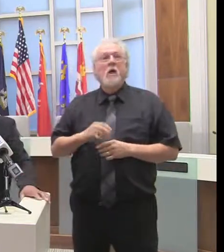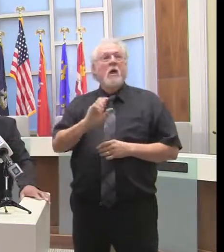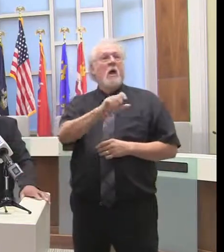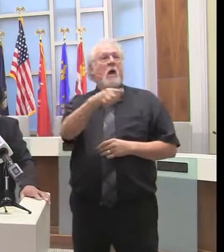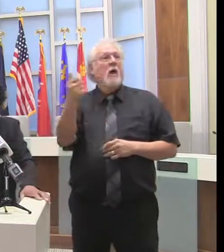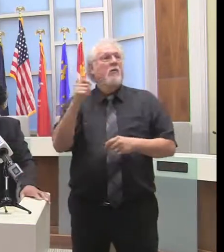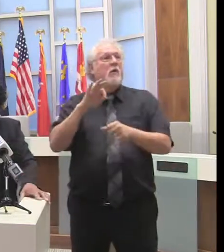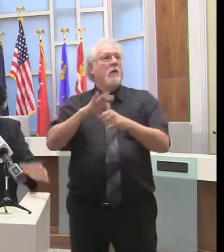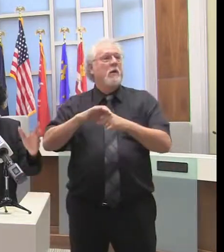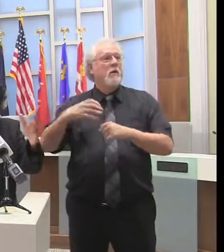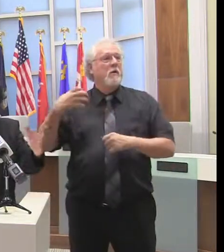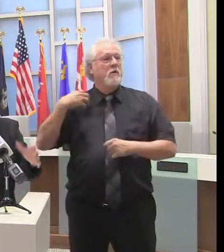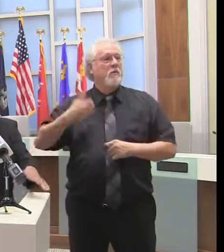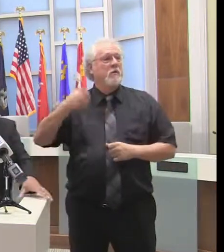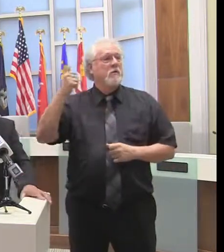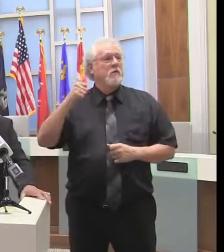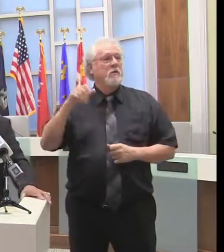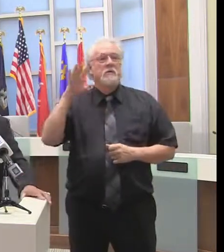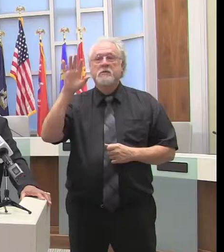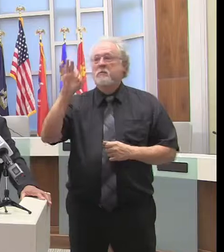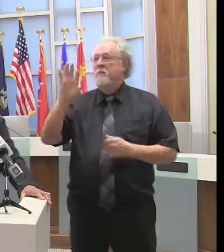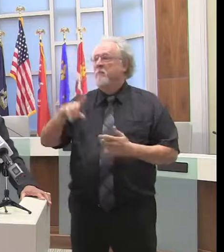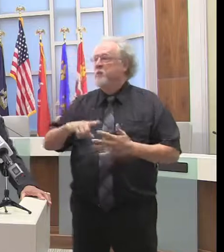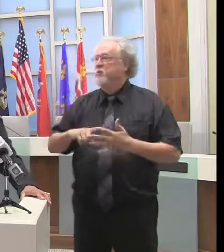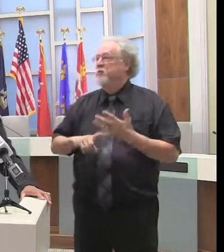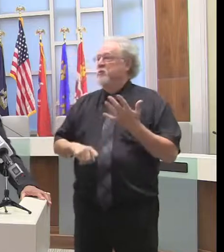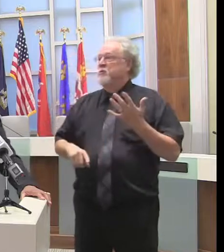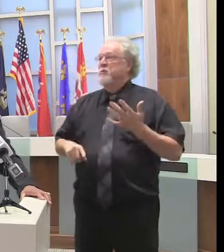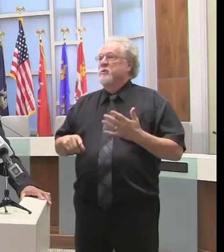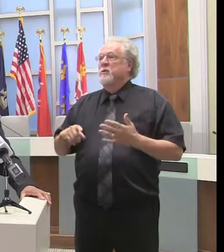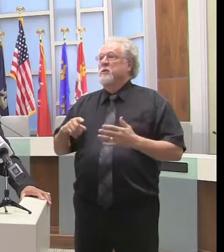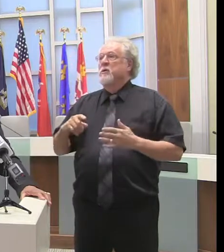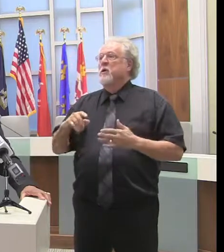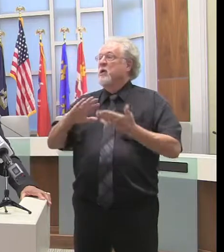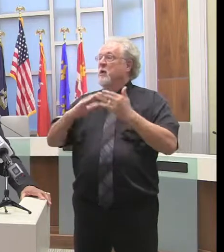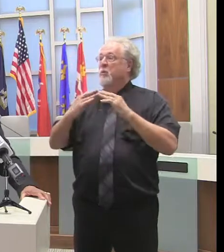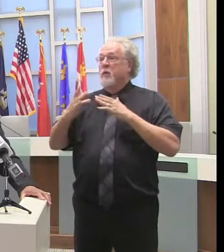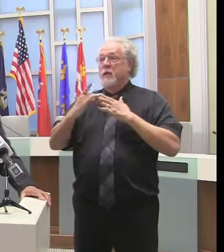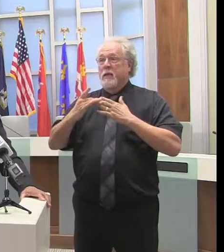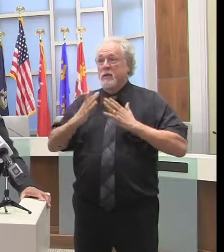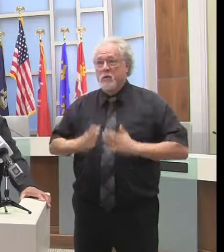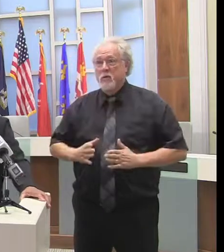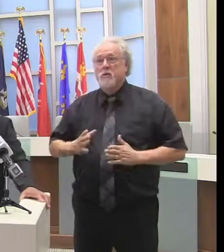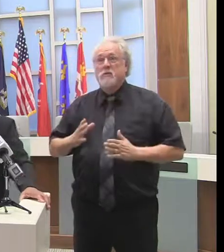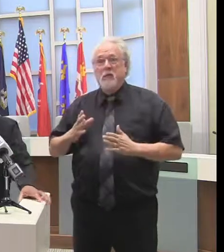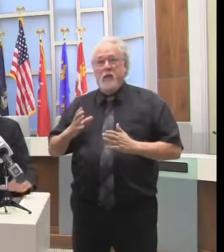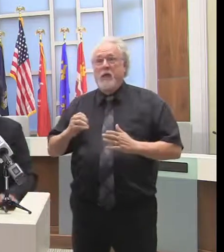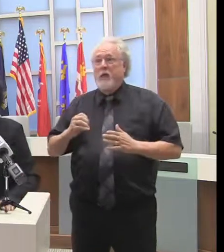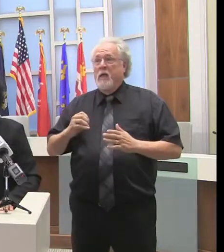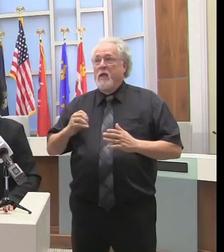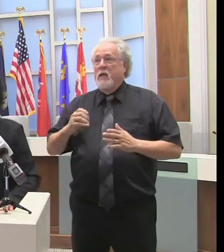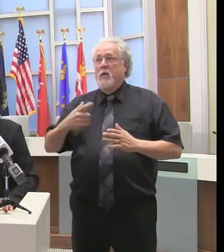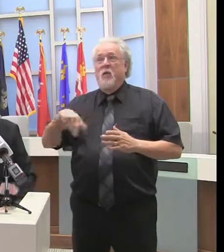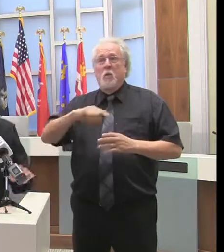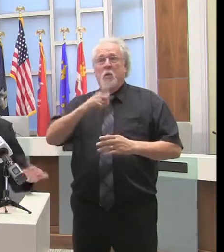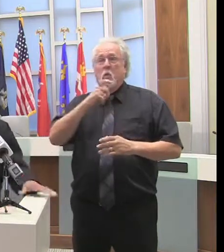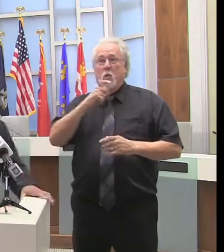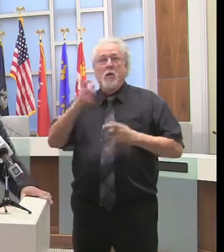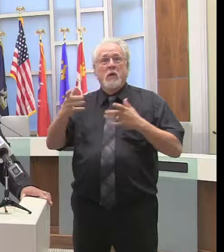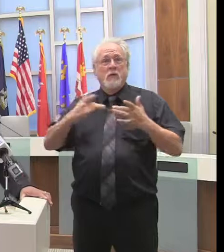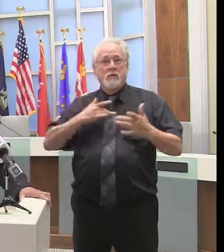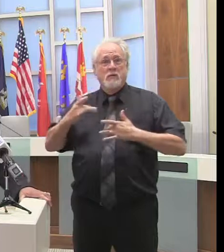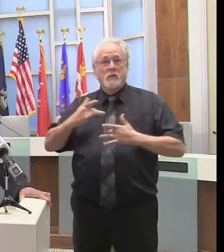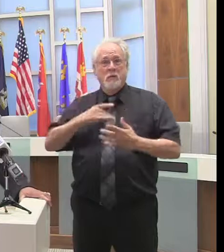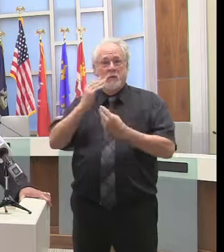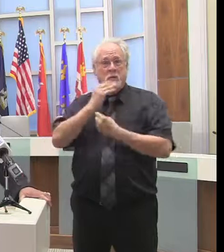Other elected officials, ministers from our community, community leaders, and those who are concerned. And I